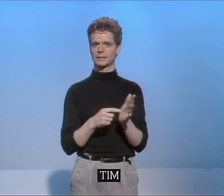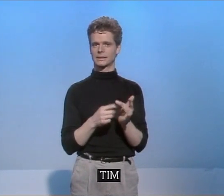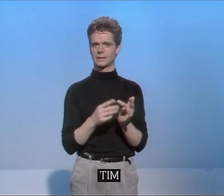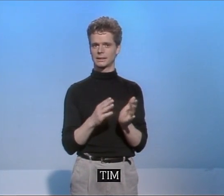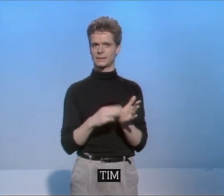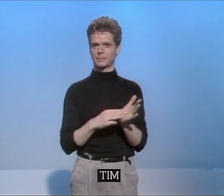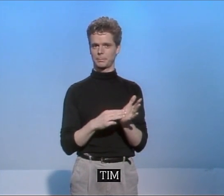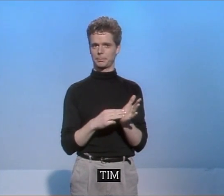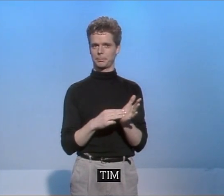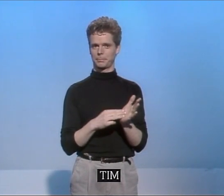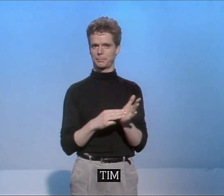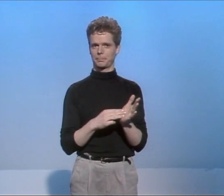Tim,